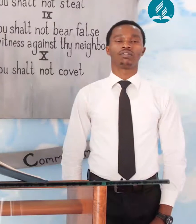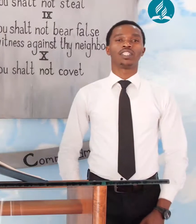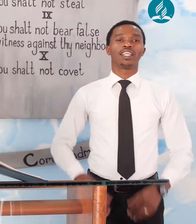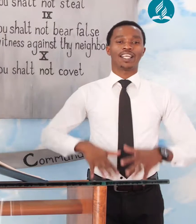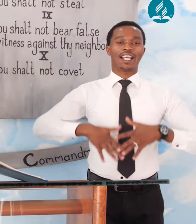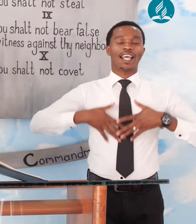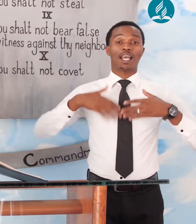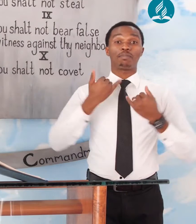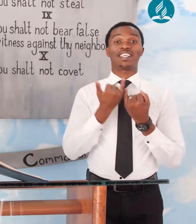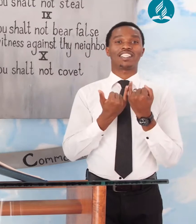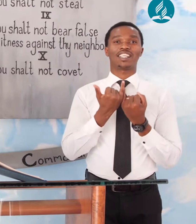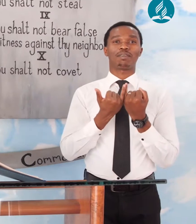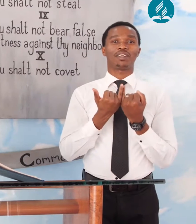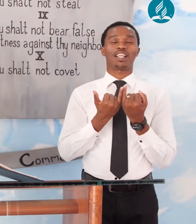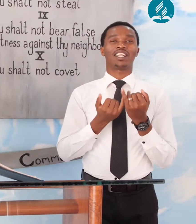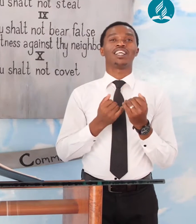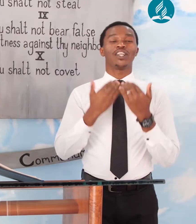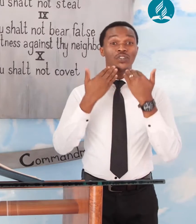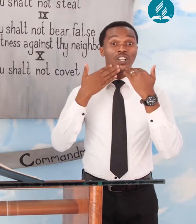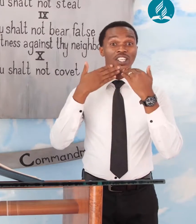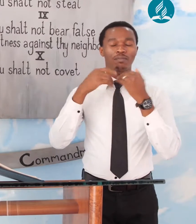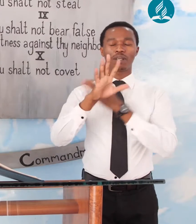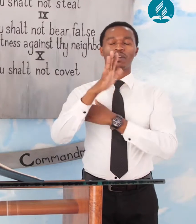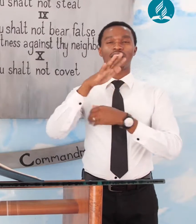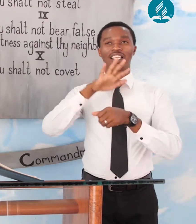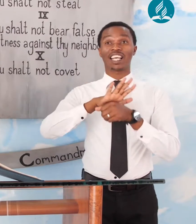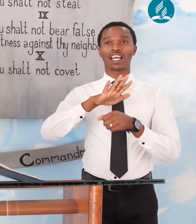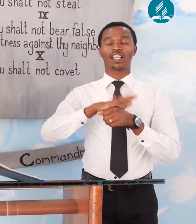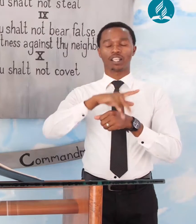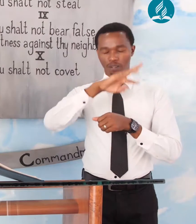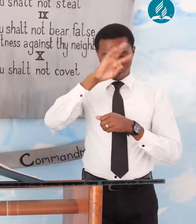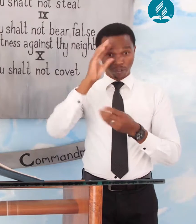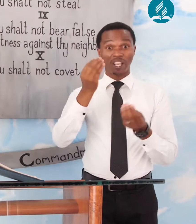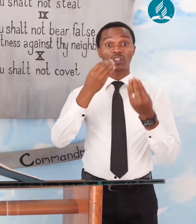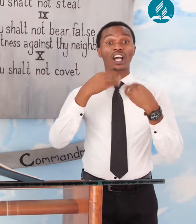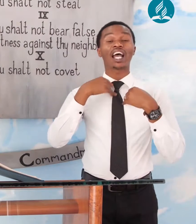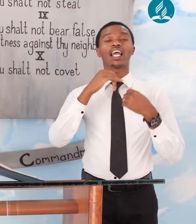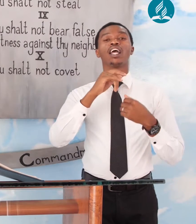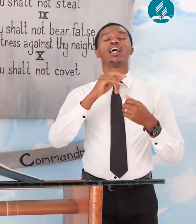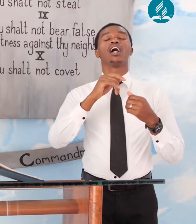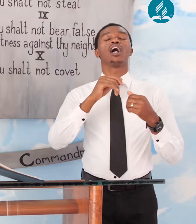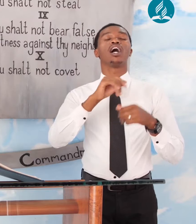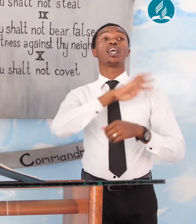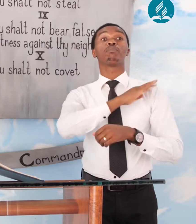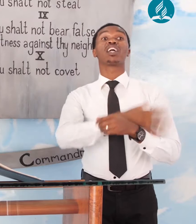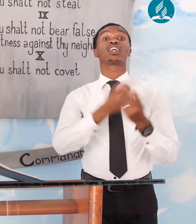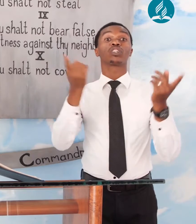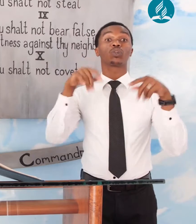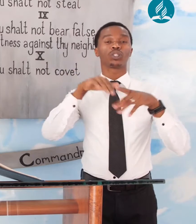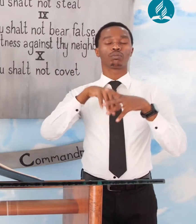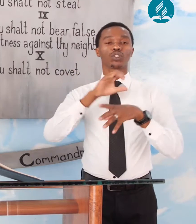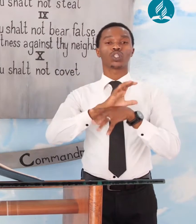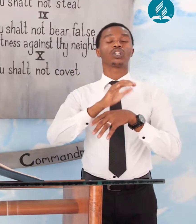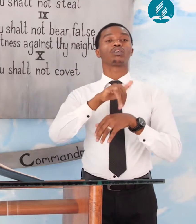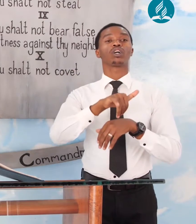Isabato nziza turashima Imana cyane yadushoboje kugera mu rusengero rwayo uyu